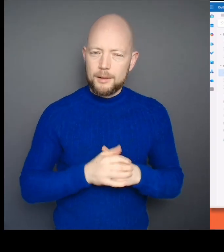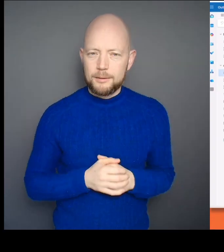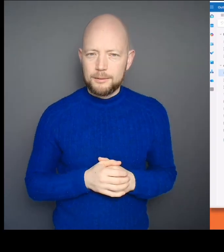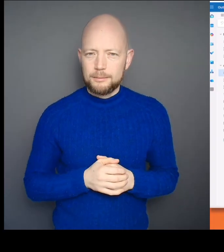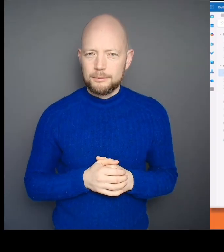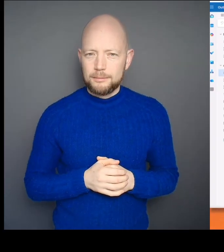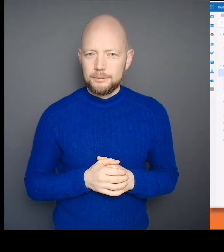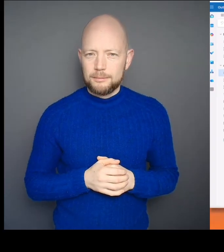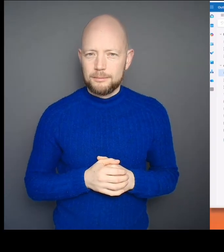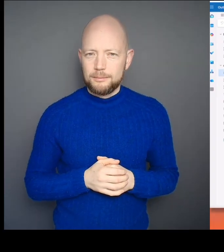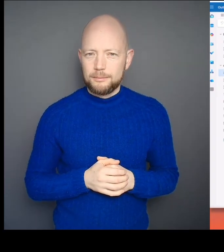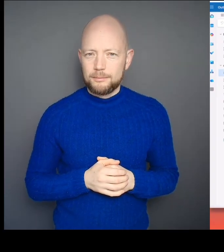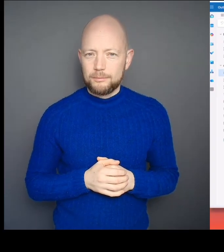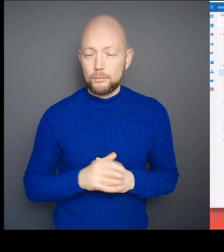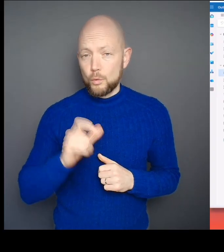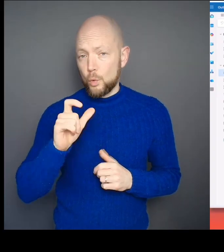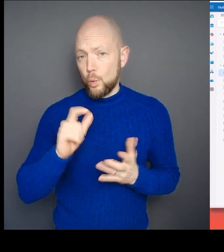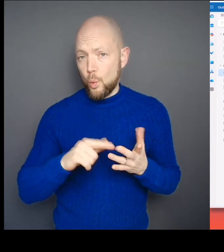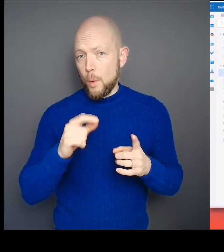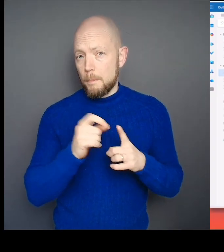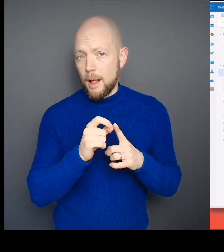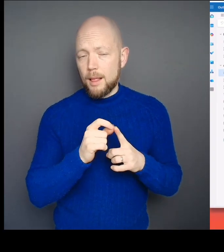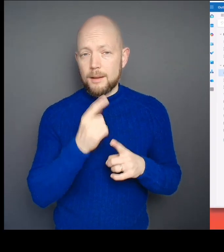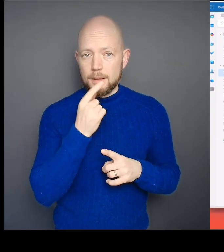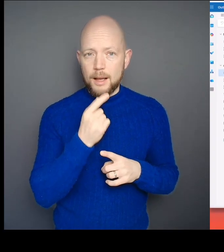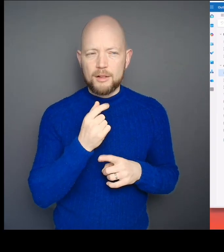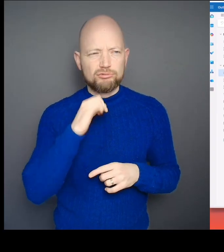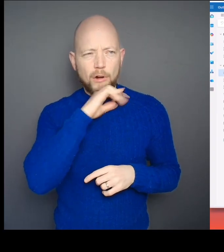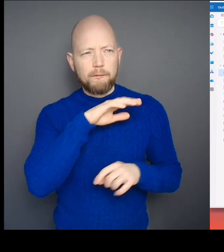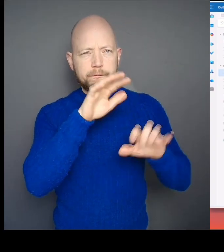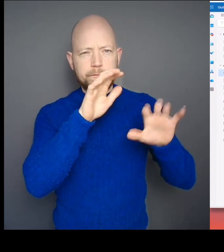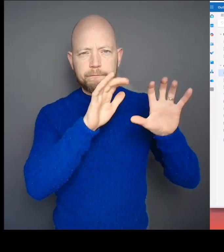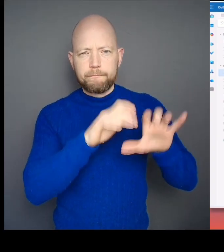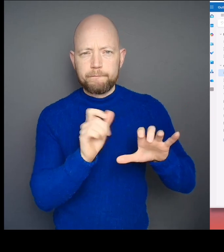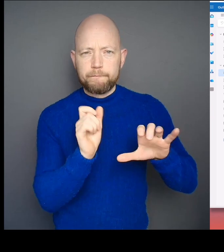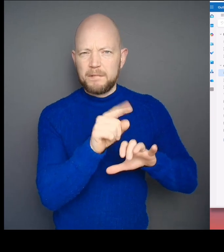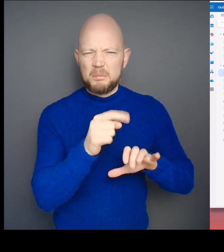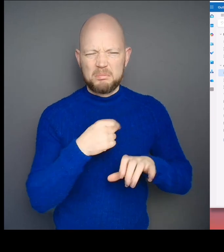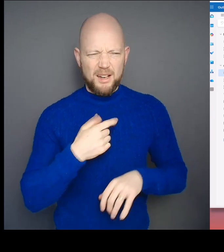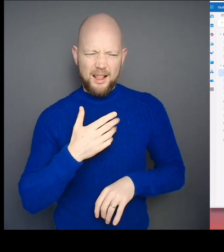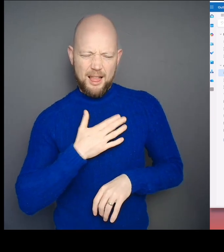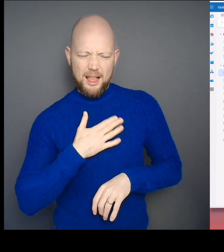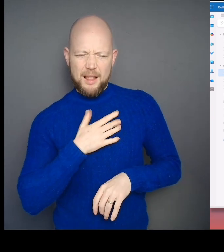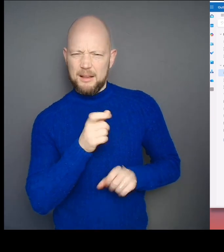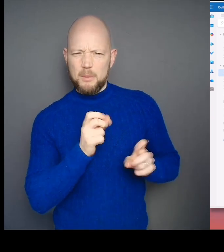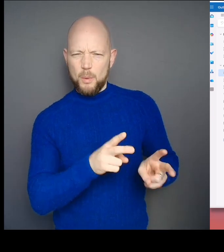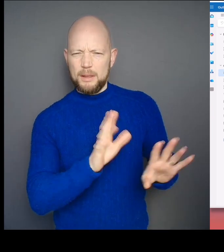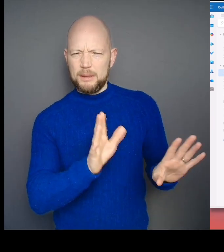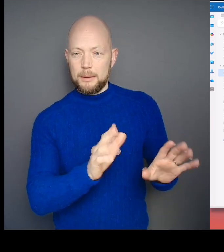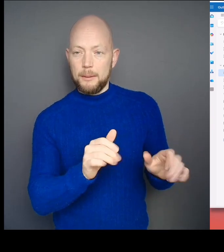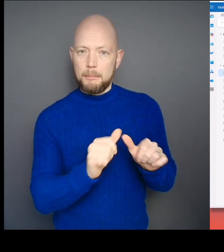with Copilot. To be honest, I don't like this experience as much as I do